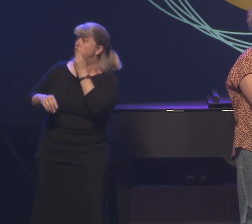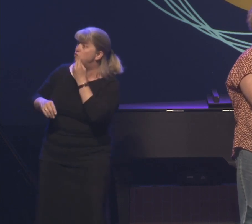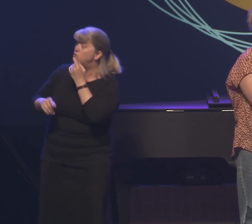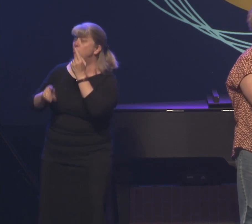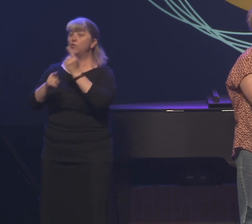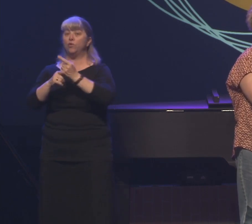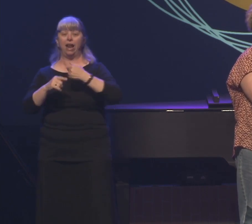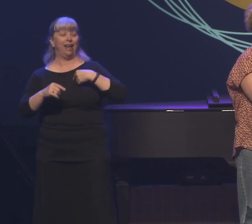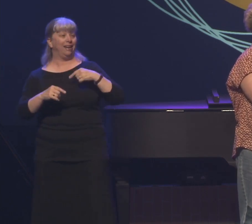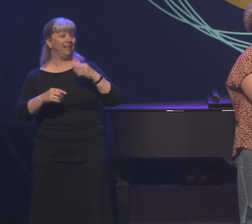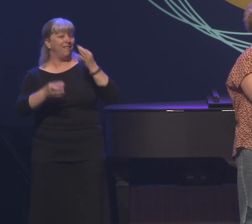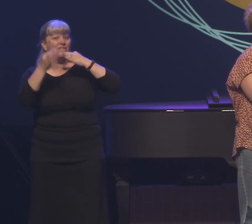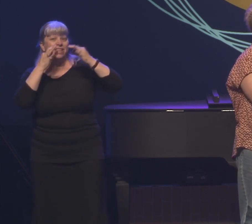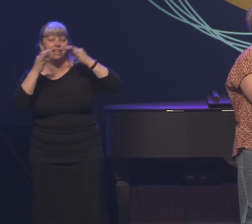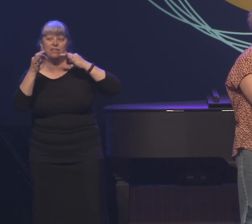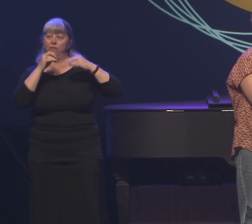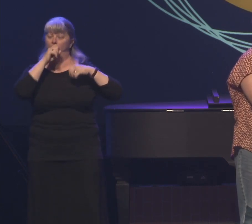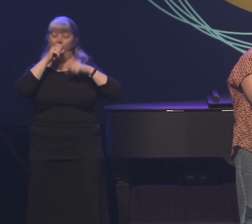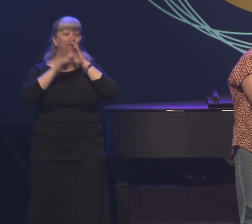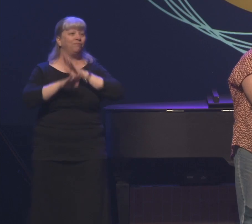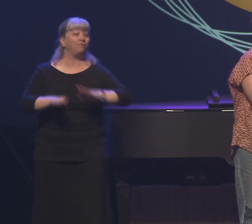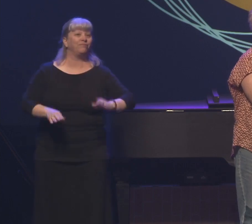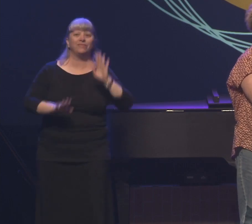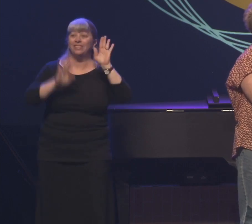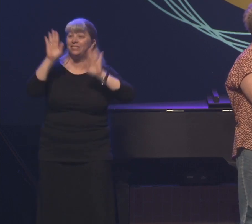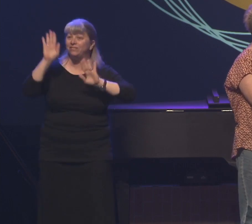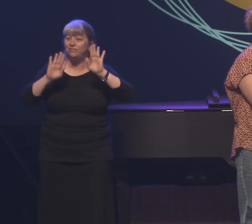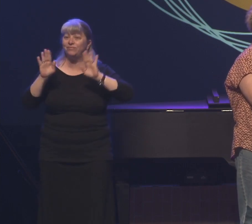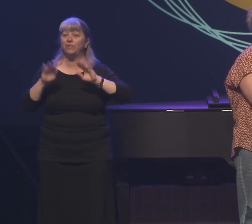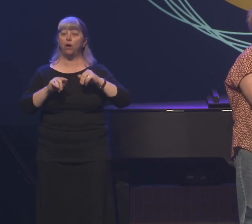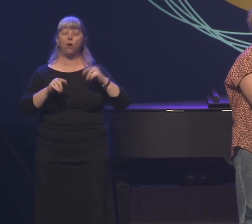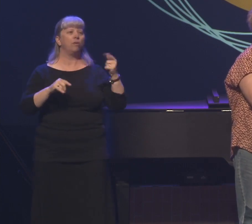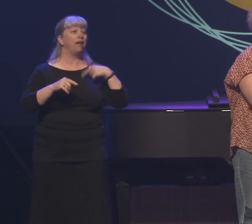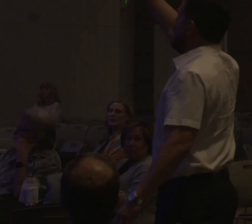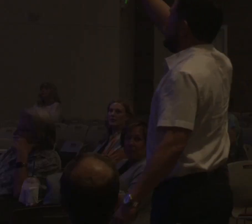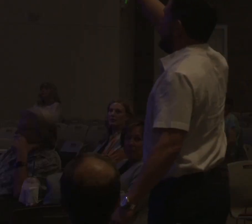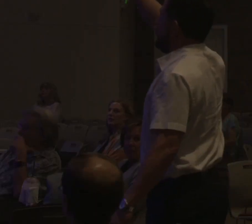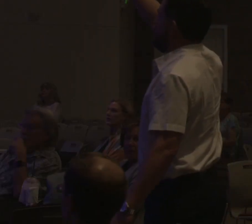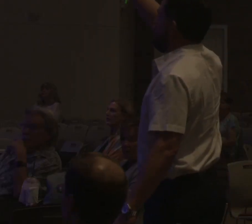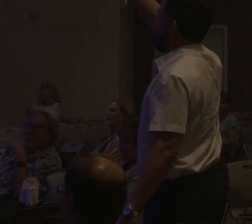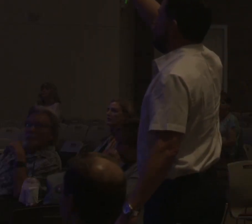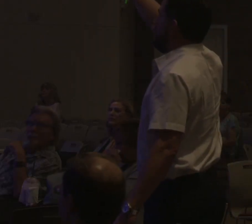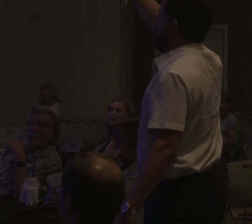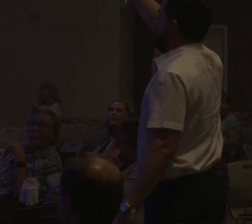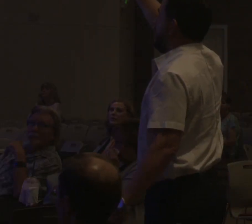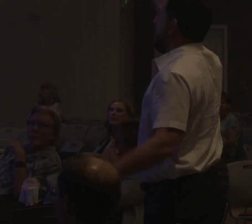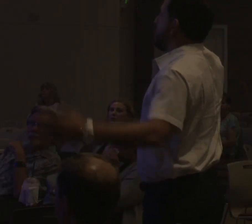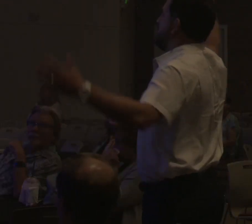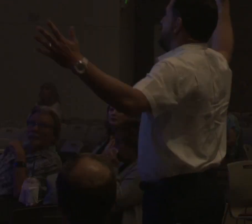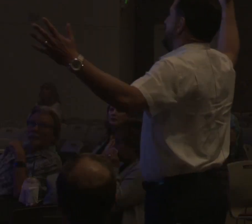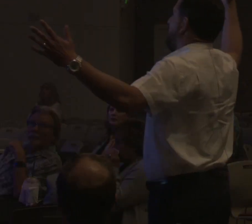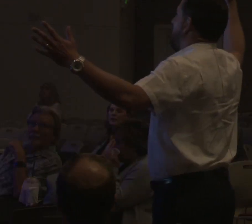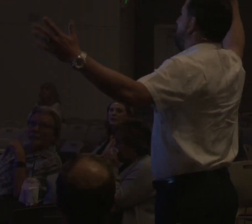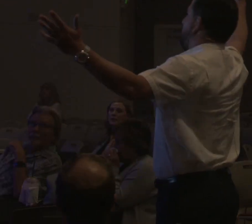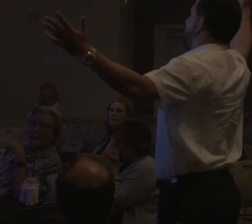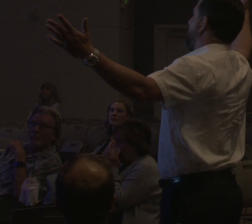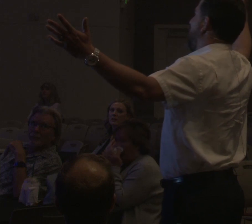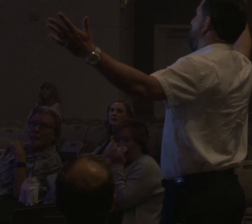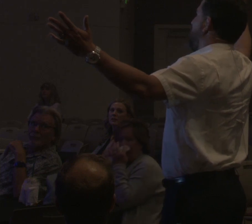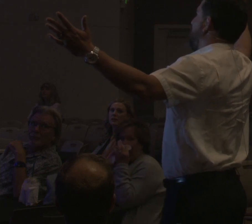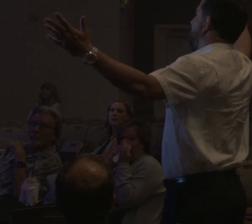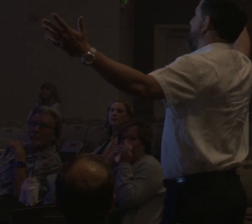food, appetizers. We have our silent auction. We have our live auction. Wait, Roland.